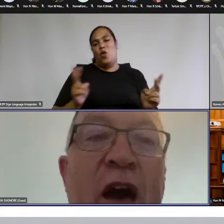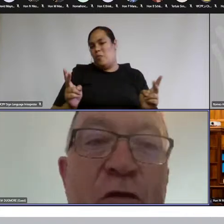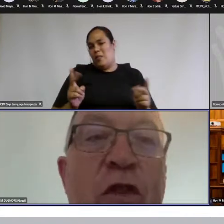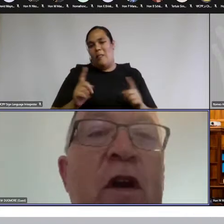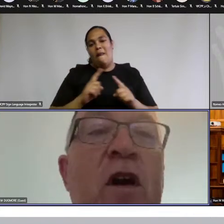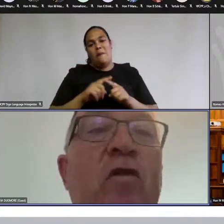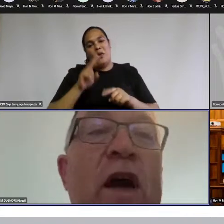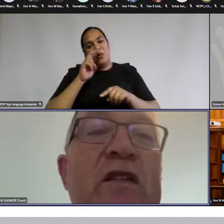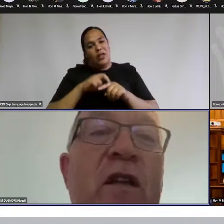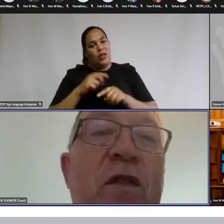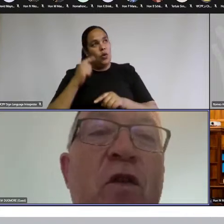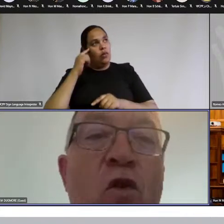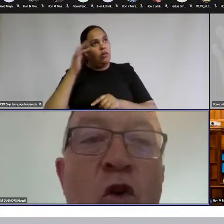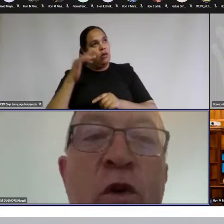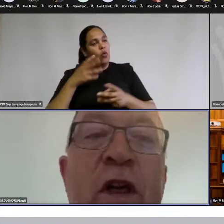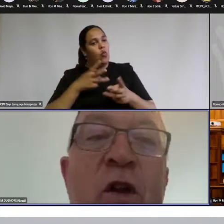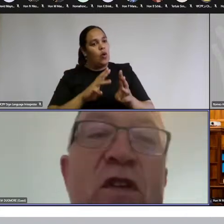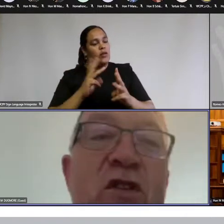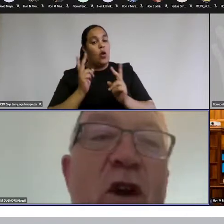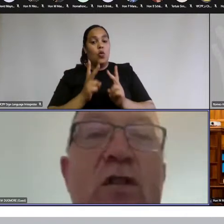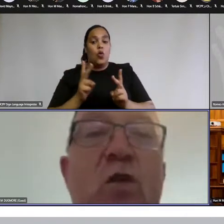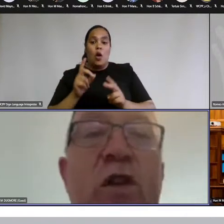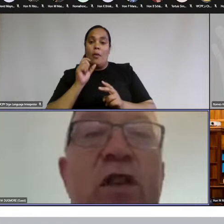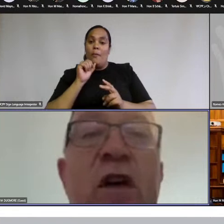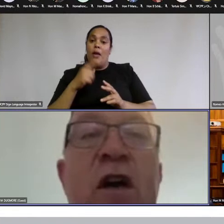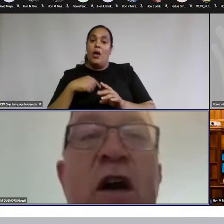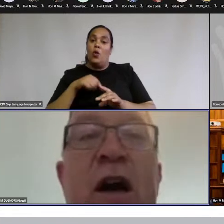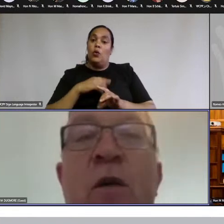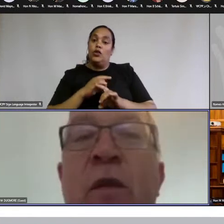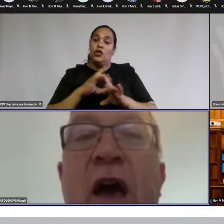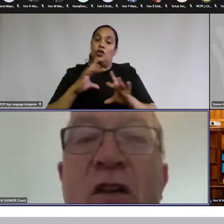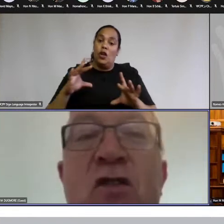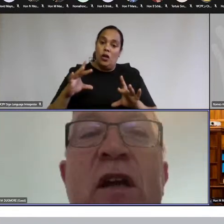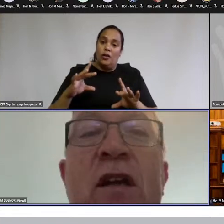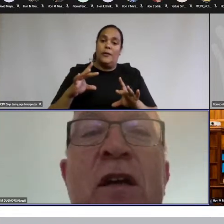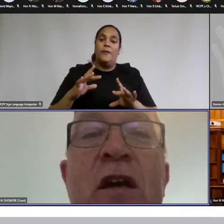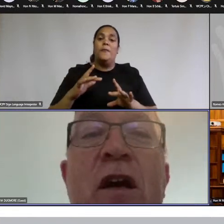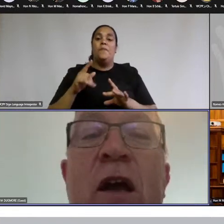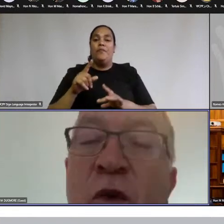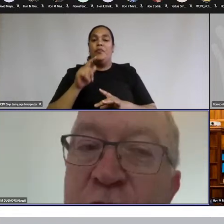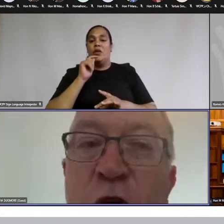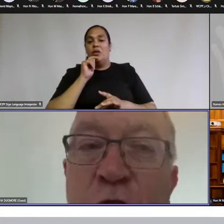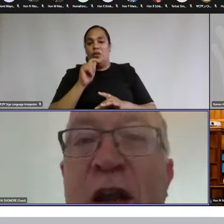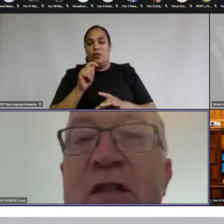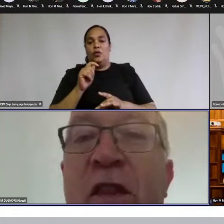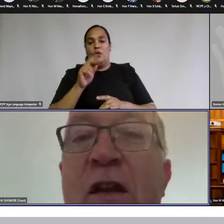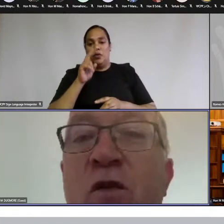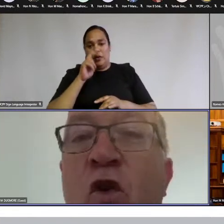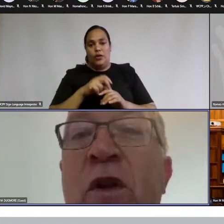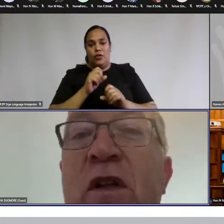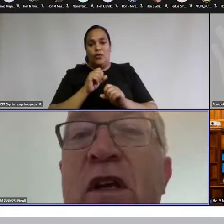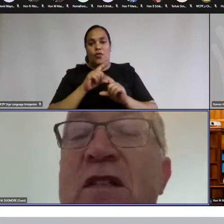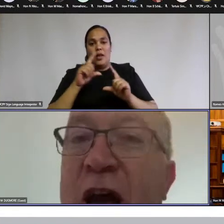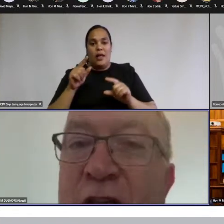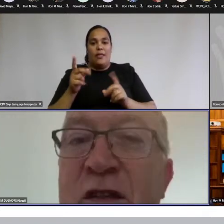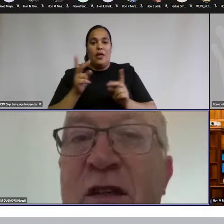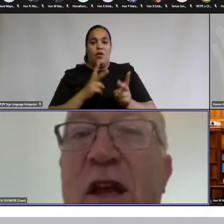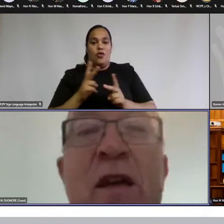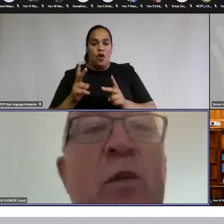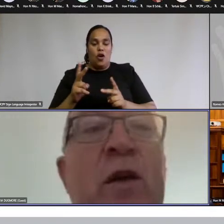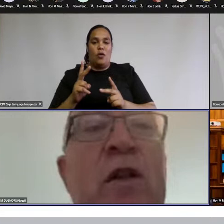but we have to think of ways that the normal that we started with actually, and we have to realize that that normal